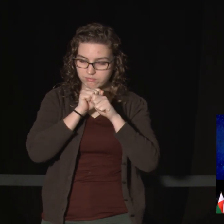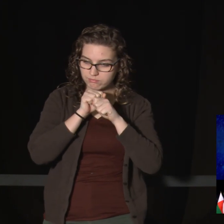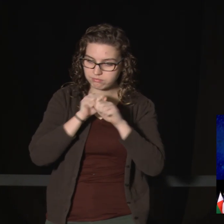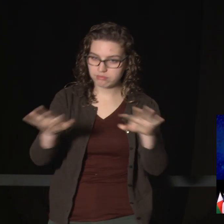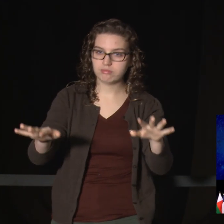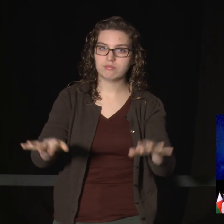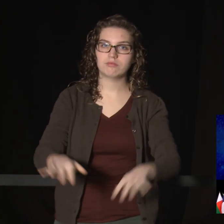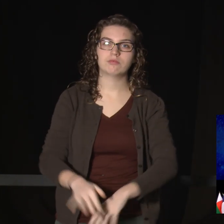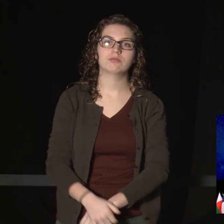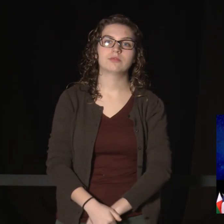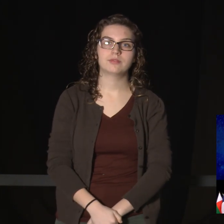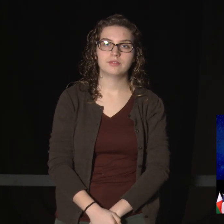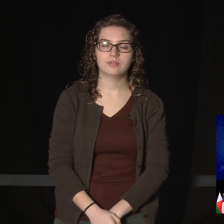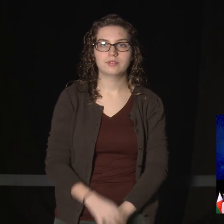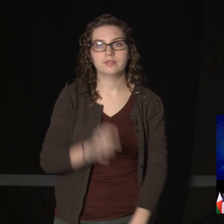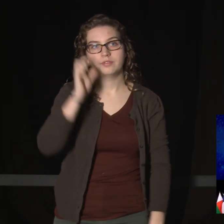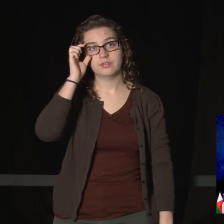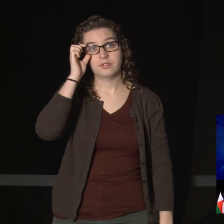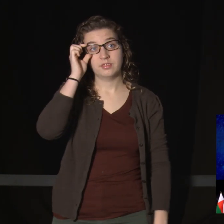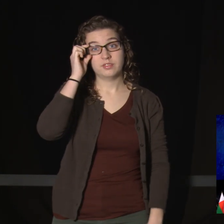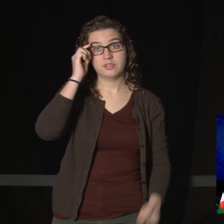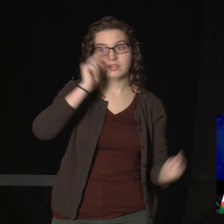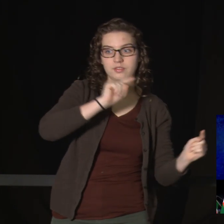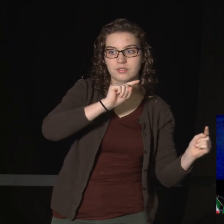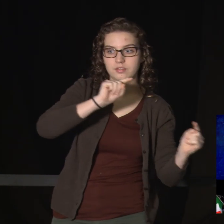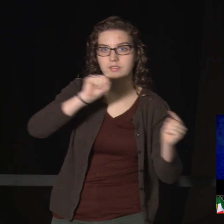scattered. They went.